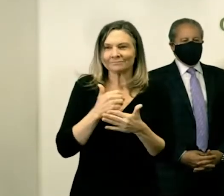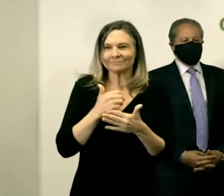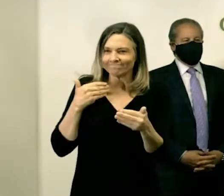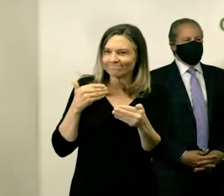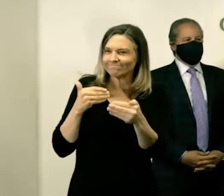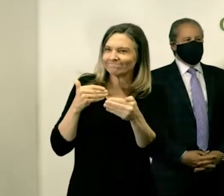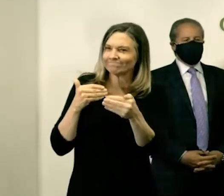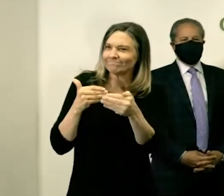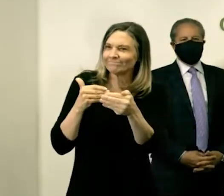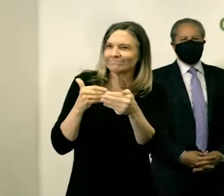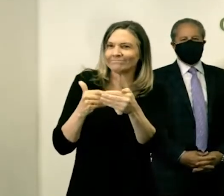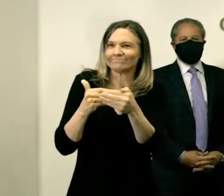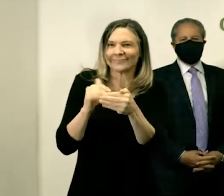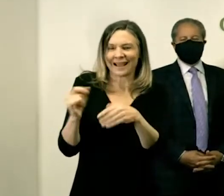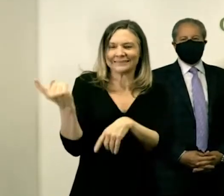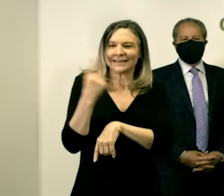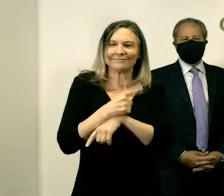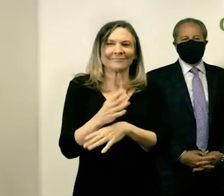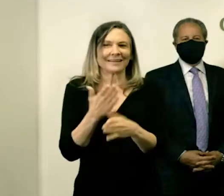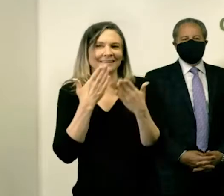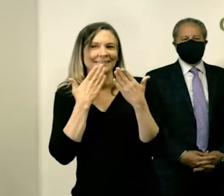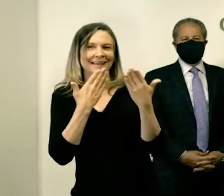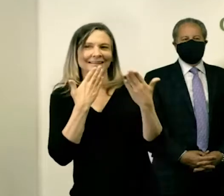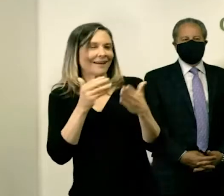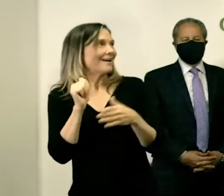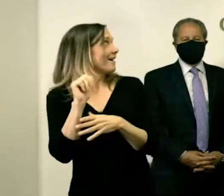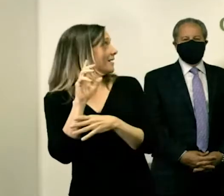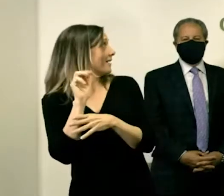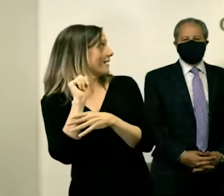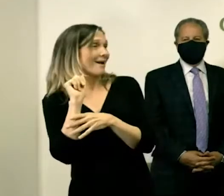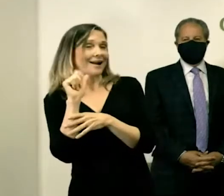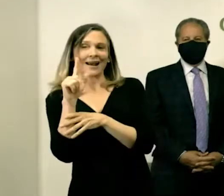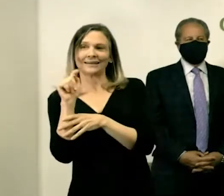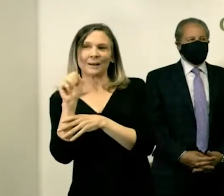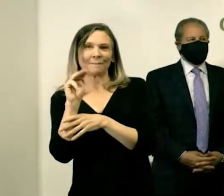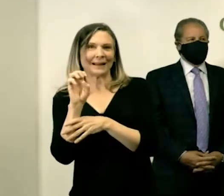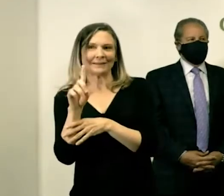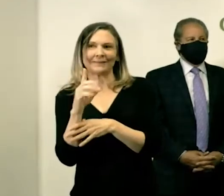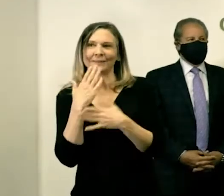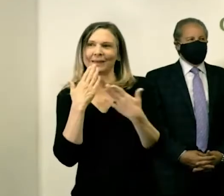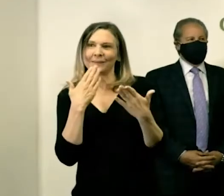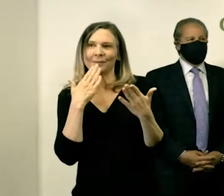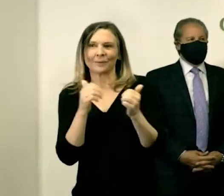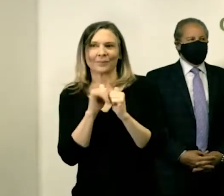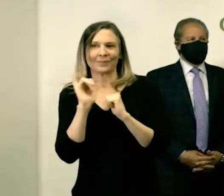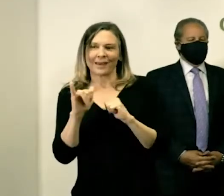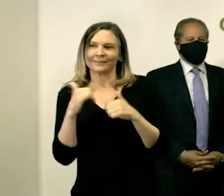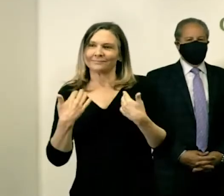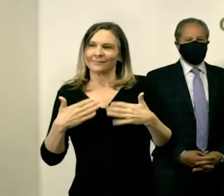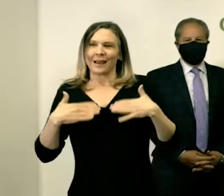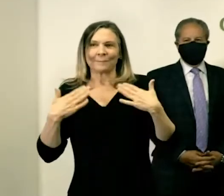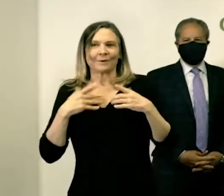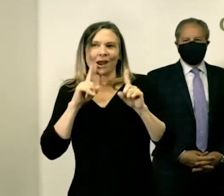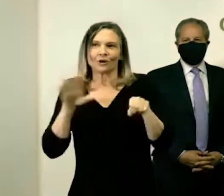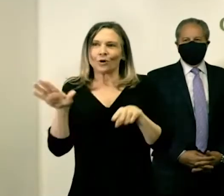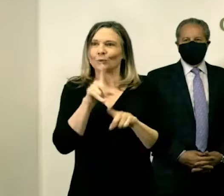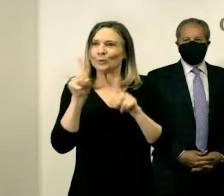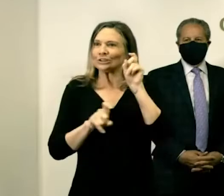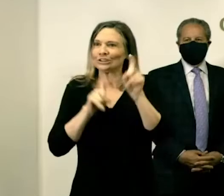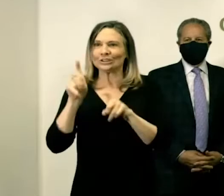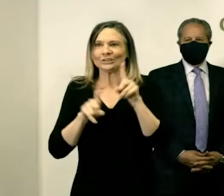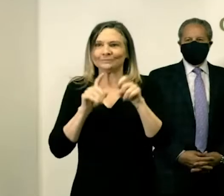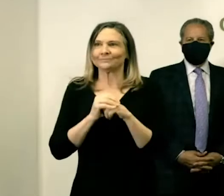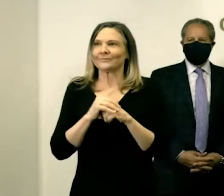And so thank you again to Ultimed, and thank you, Mr. Mayor, for your incredible leadership. And with that, we're happy to answer any questions. Take up the first question